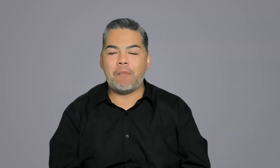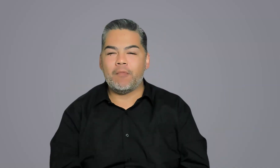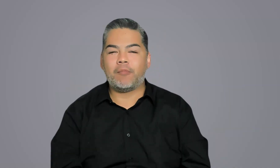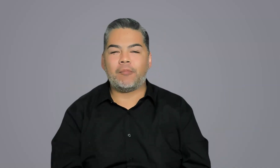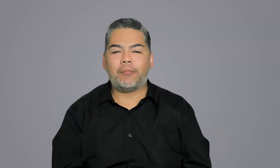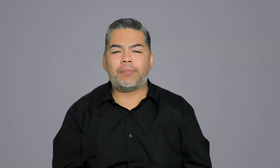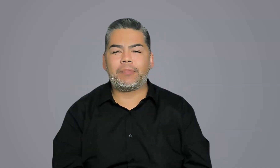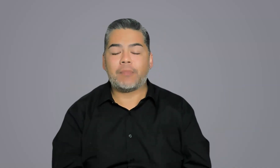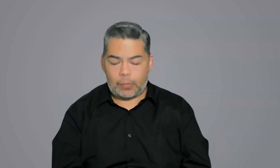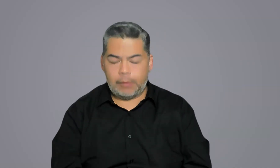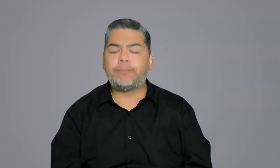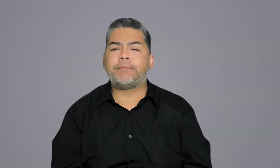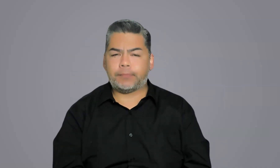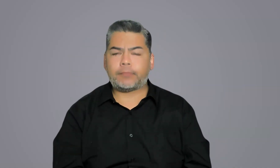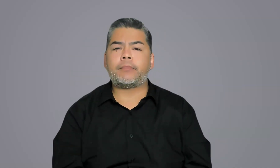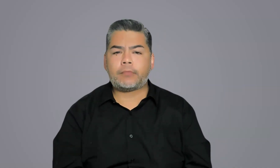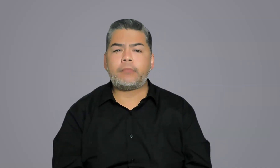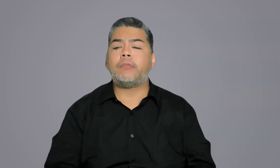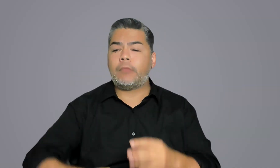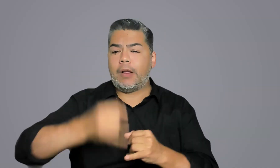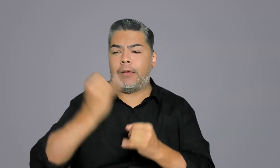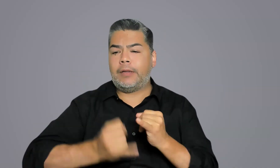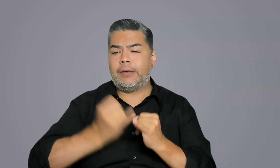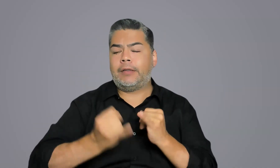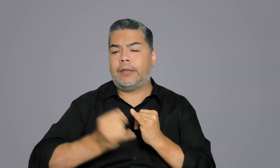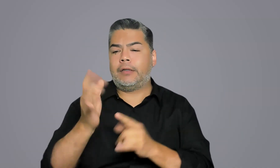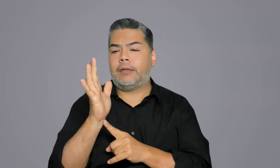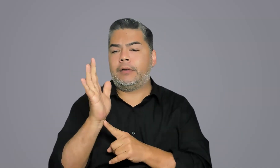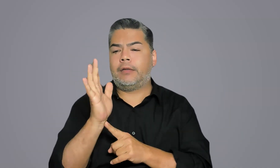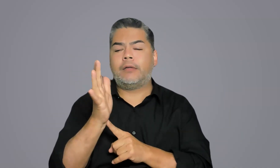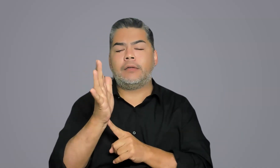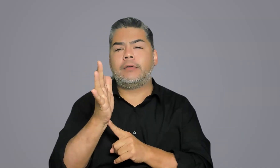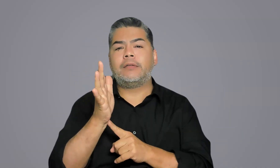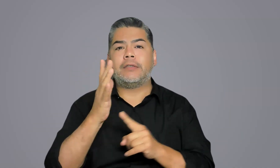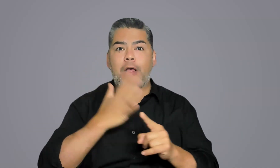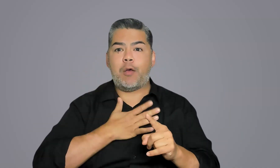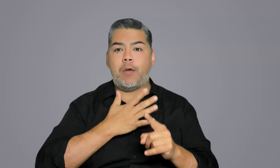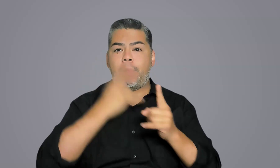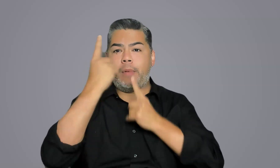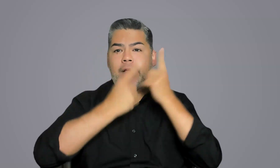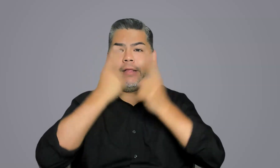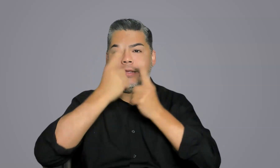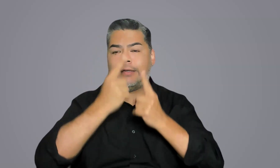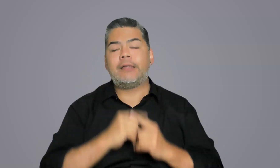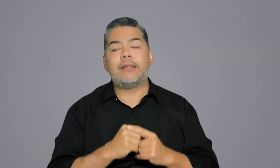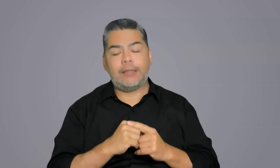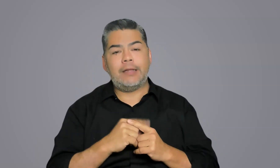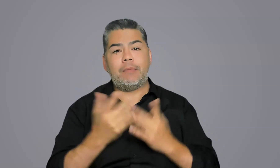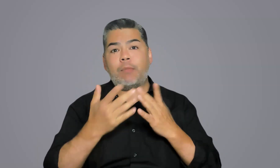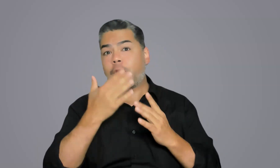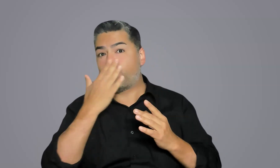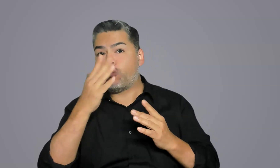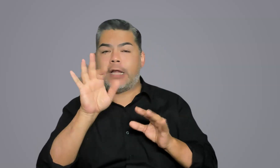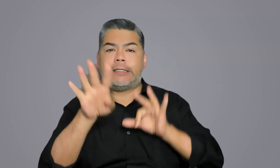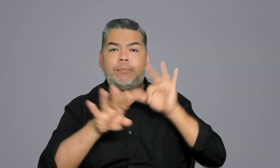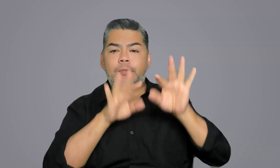So in our final 5 minutes, I'm going to leave you with some final thoughts of my own. Hopefully you got some good tips today, things maybe you didn't know, or just a